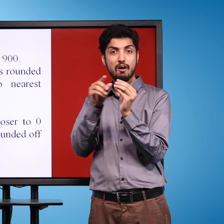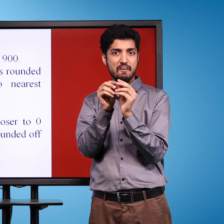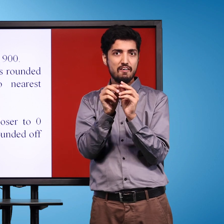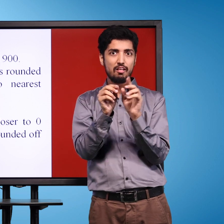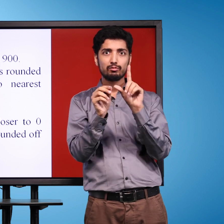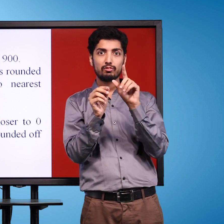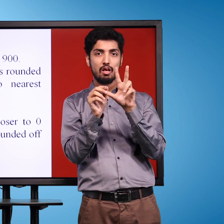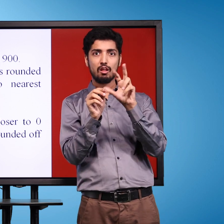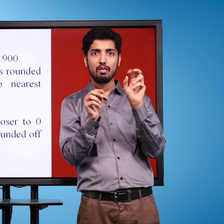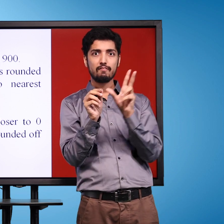hundred.